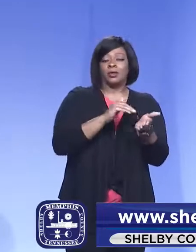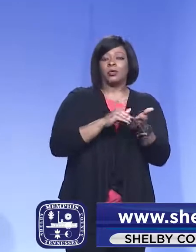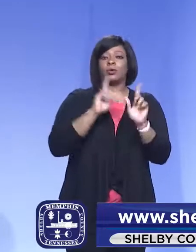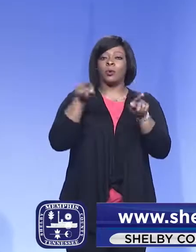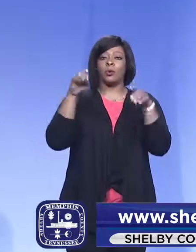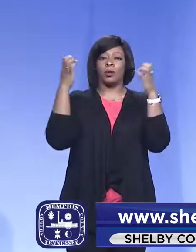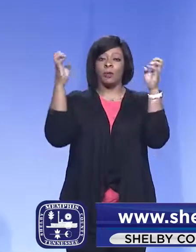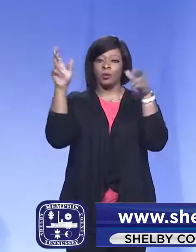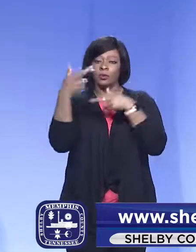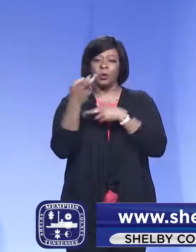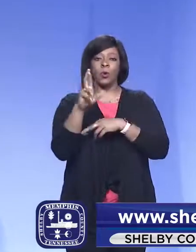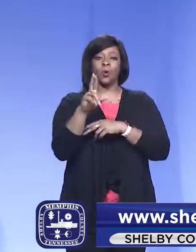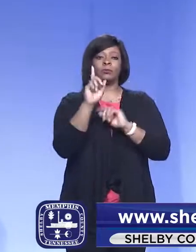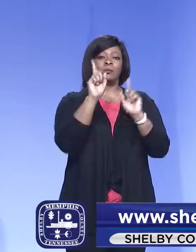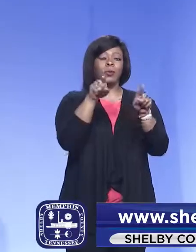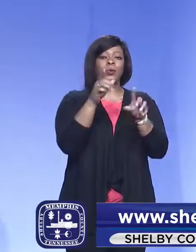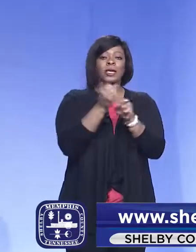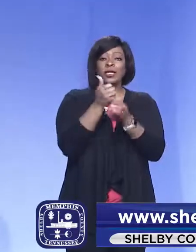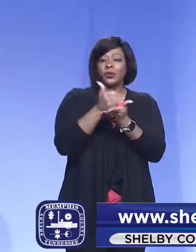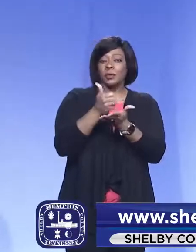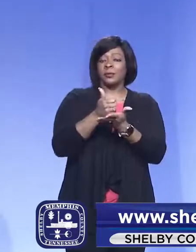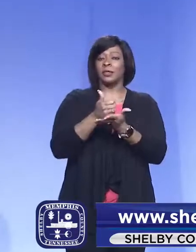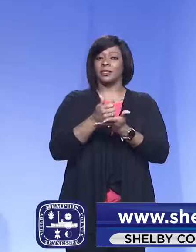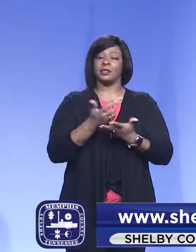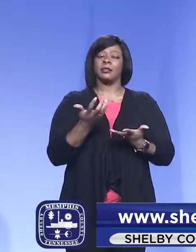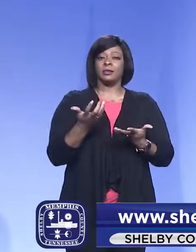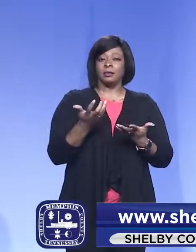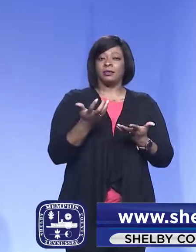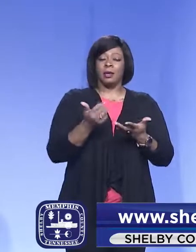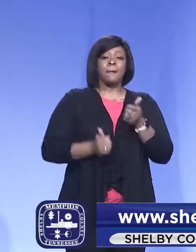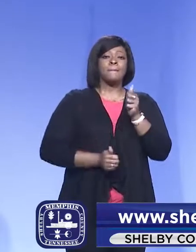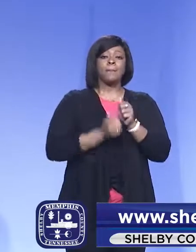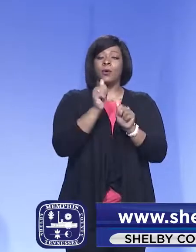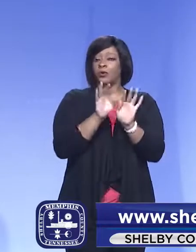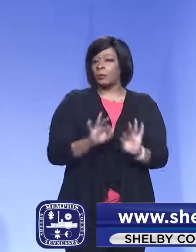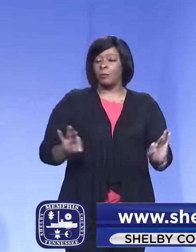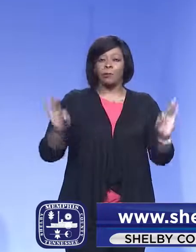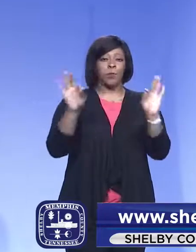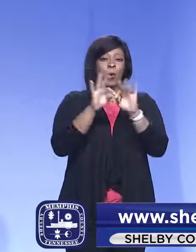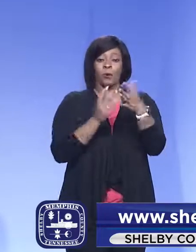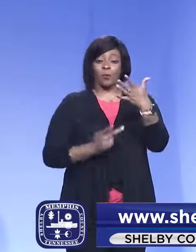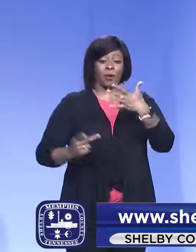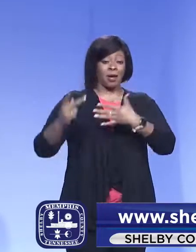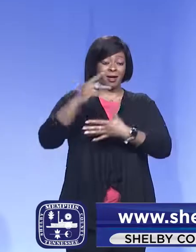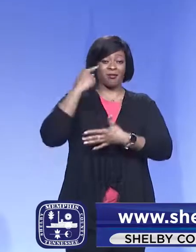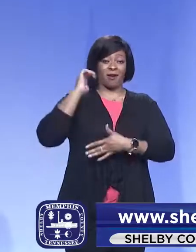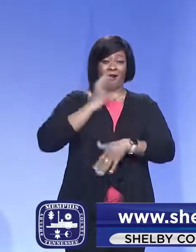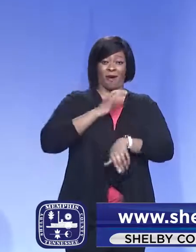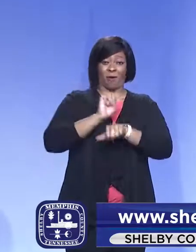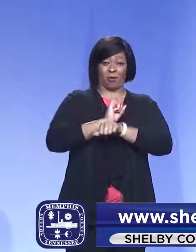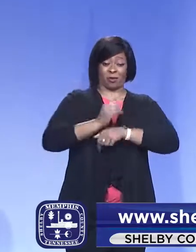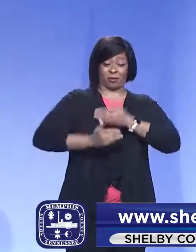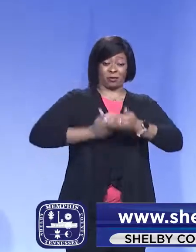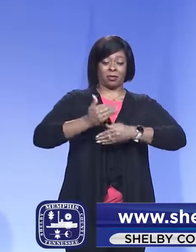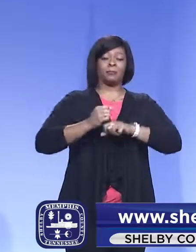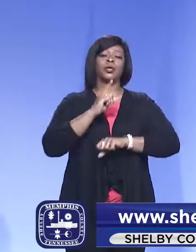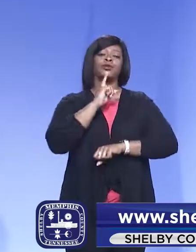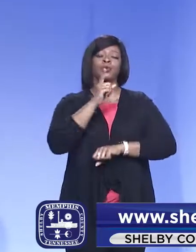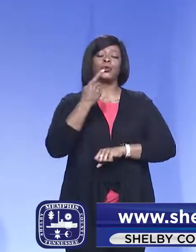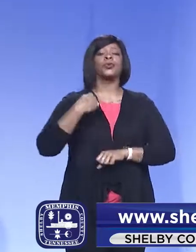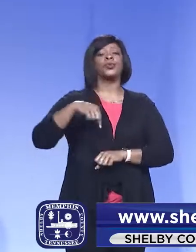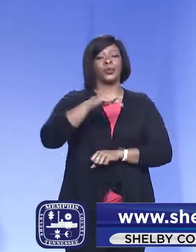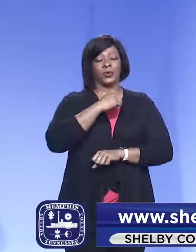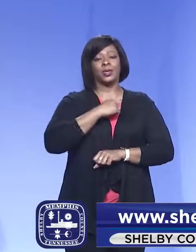emergency room, or receive treatment. And so the most important priority of this work is making sure that